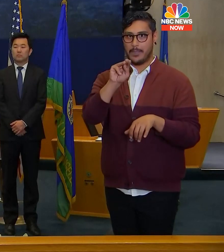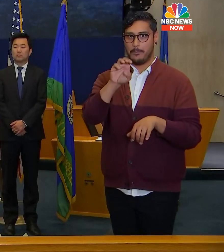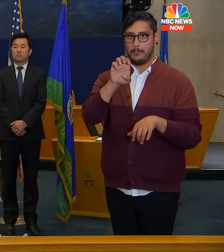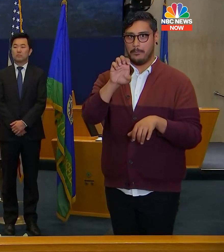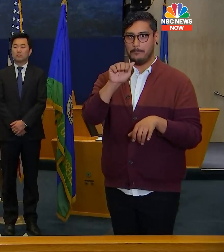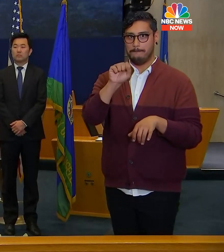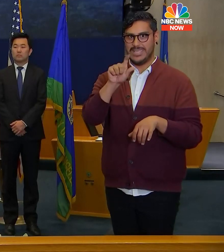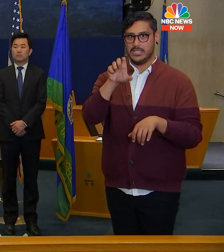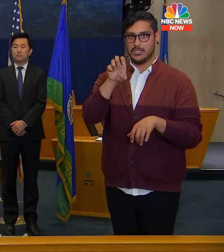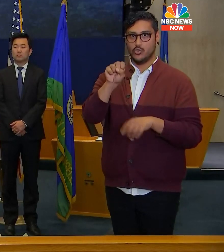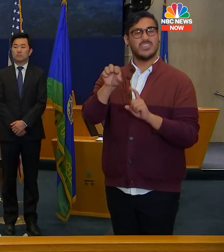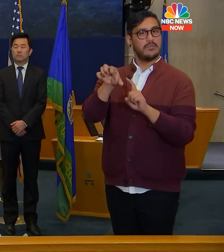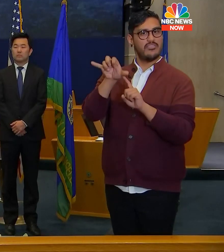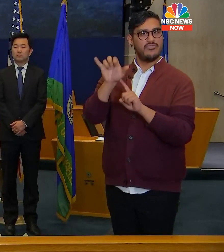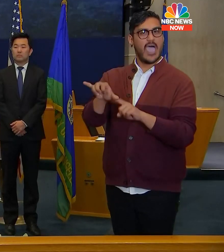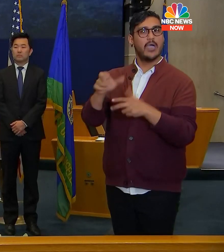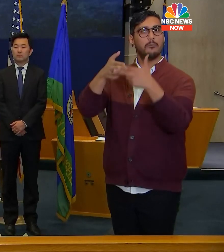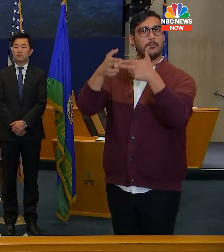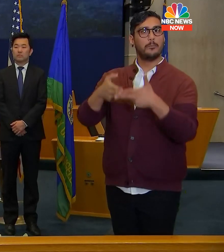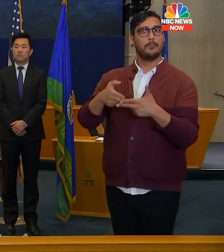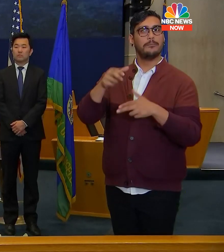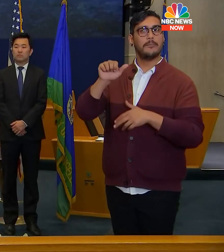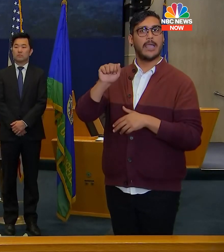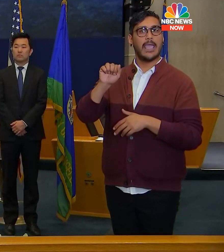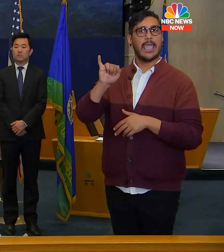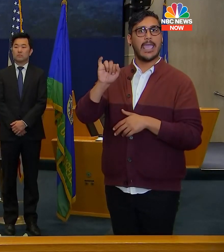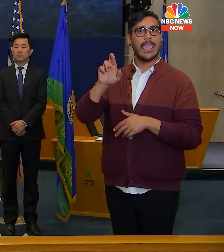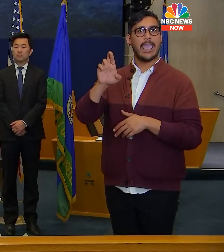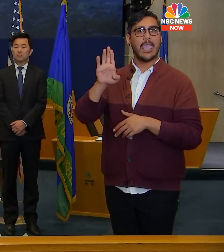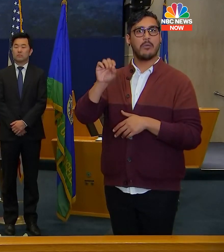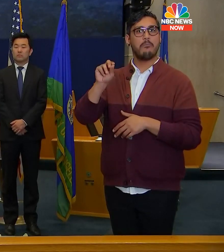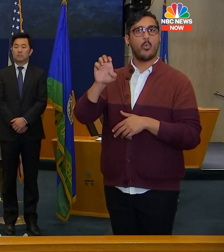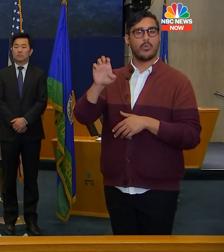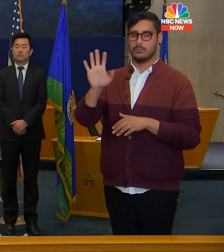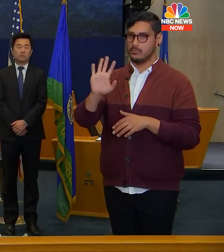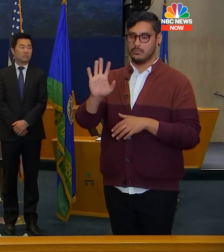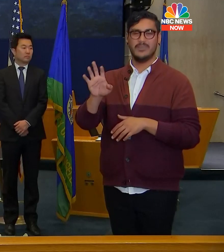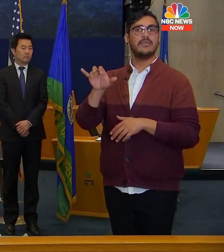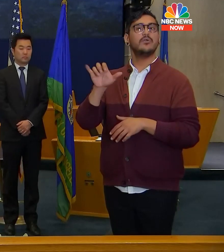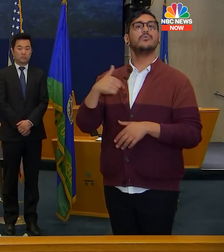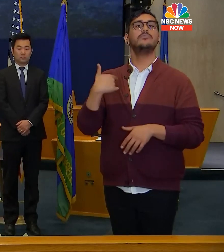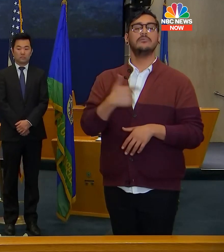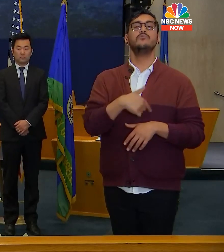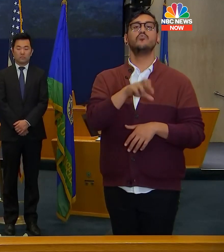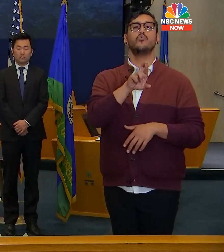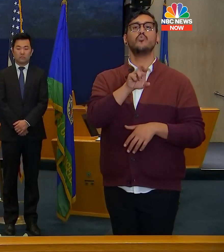call airborne. It's very different. This is respiratory droplets. So thanks for your question.